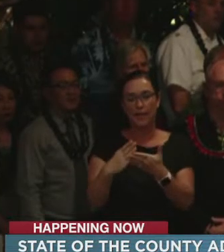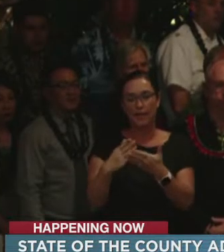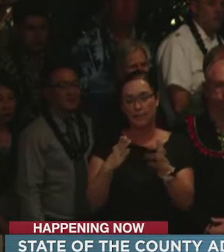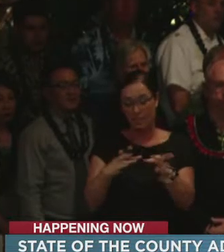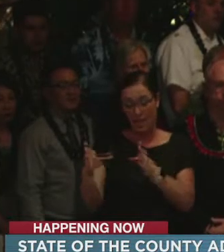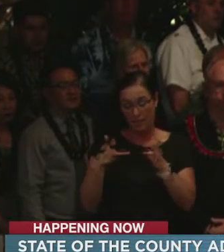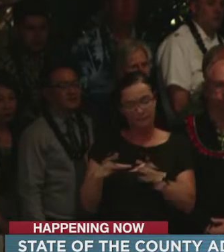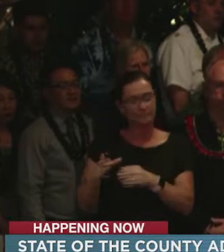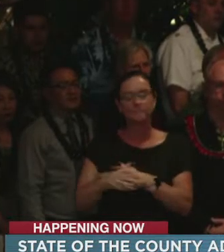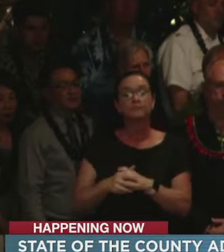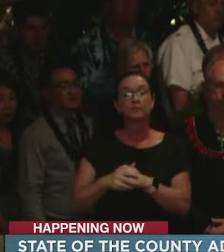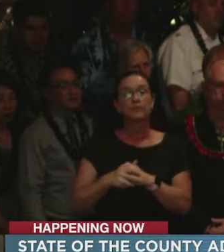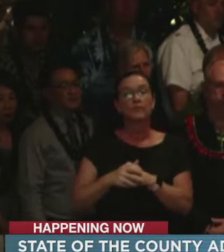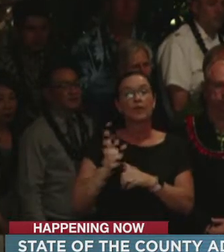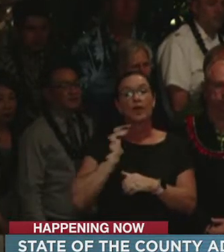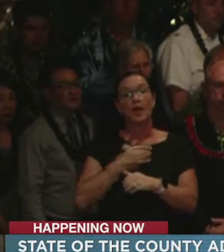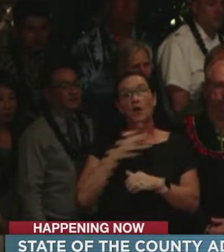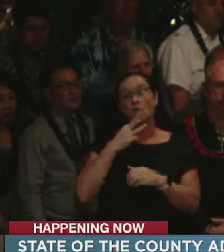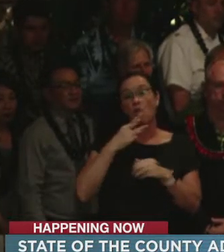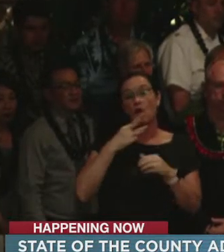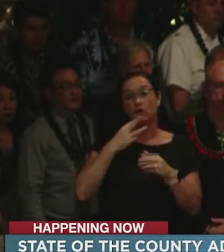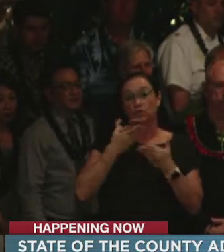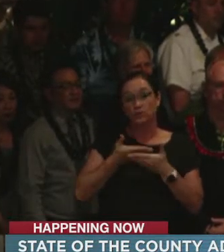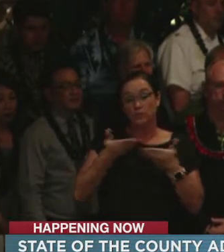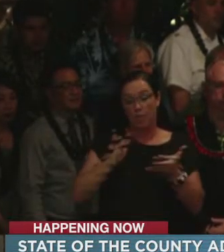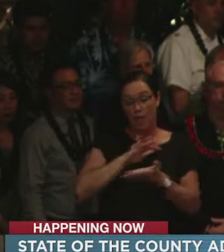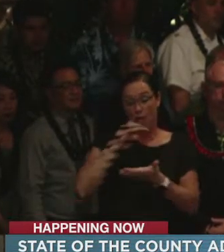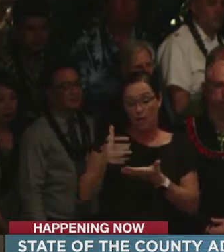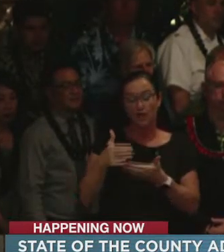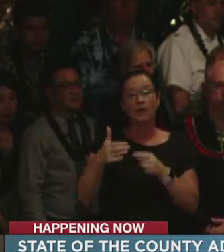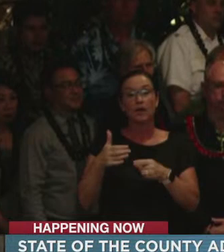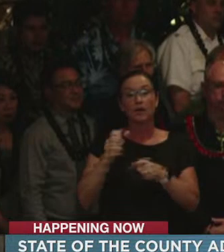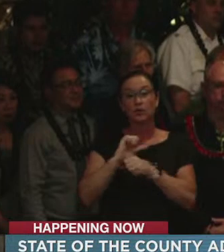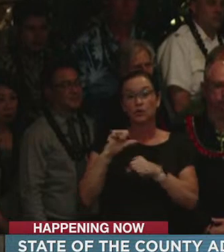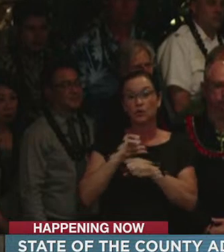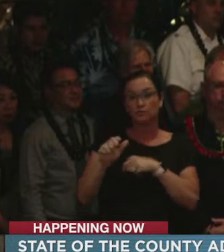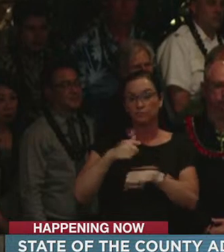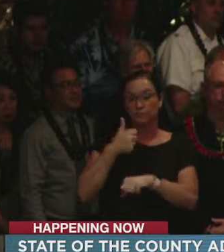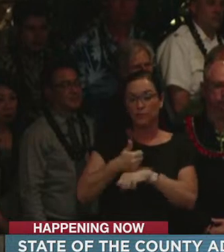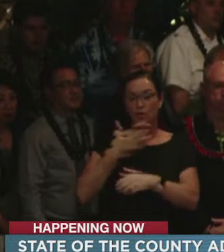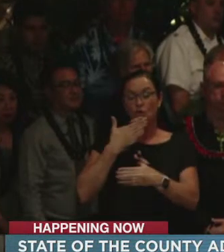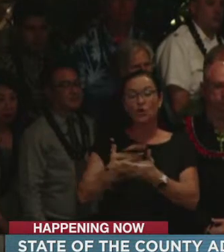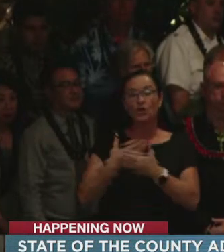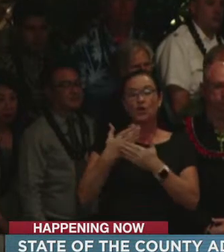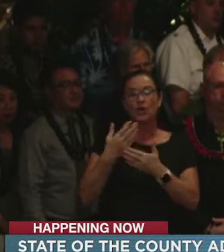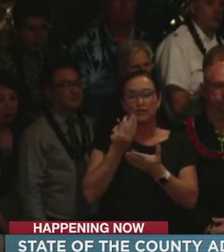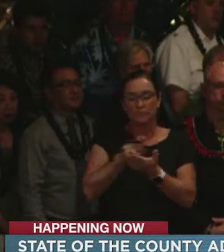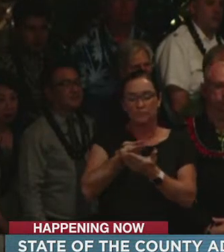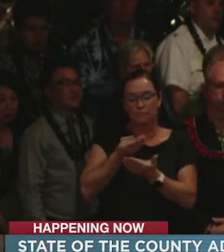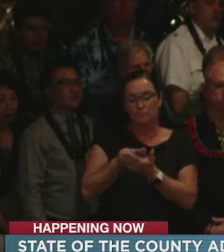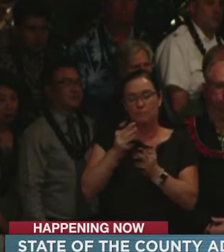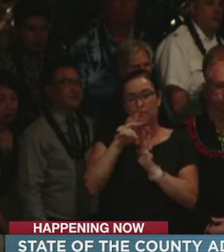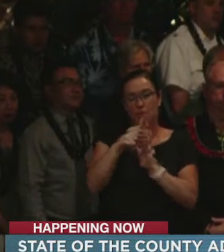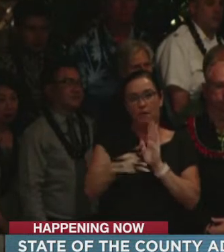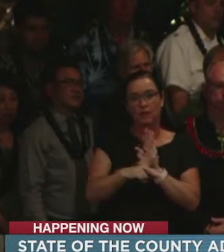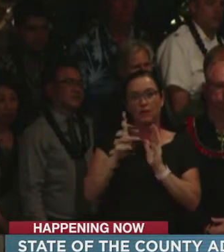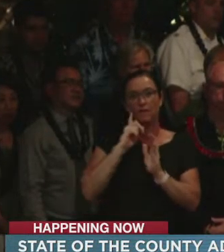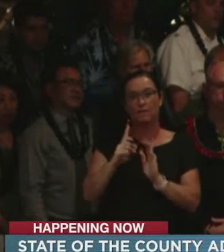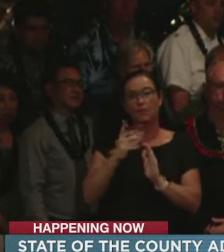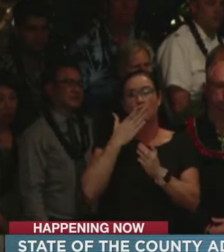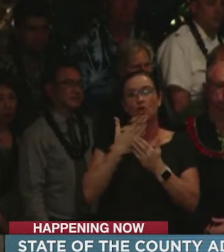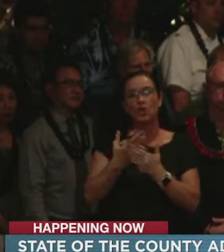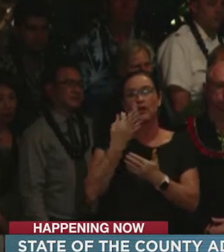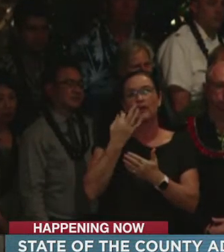future, our Department of Water Supply has begun working to establish sound fiscal policies for long-term financial